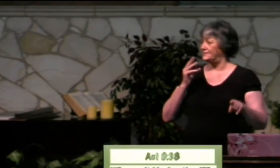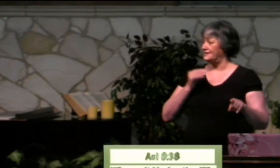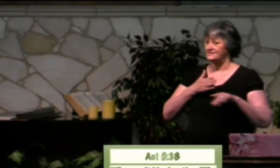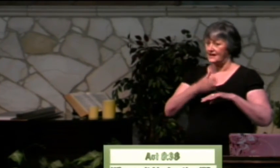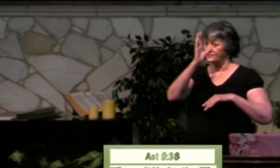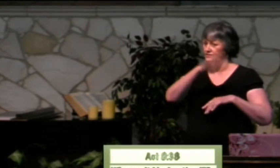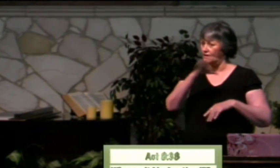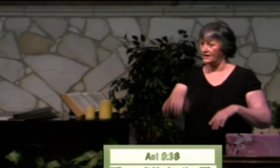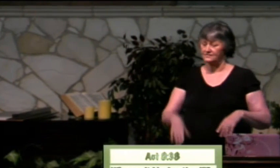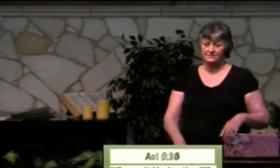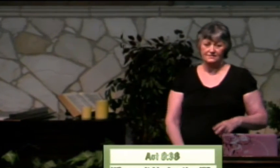experience after the cross.